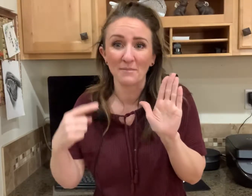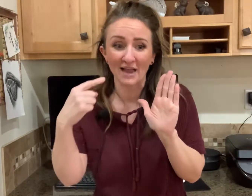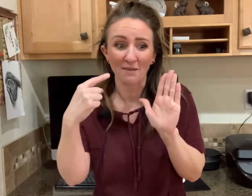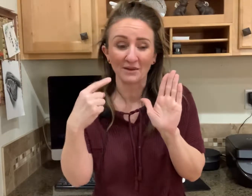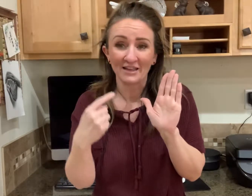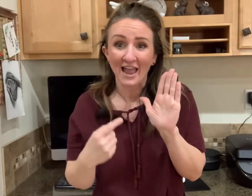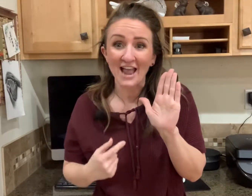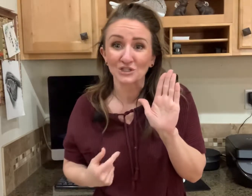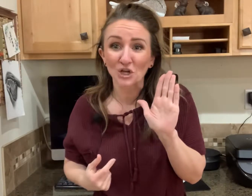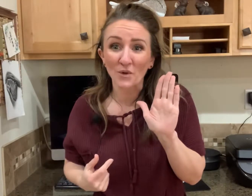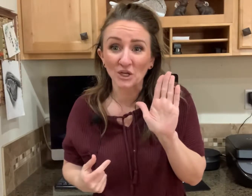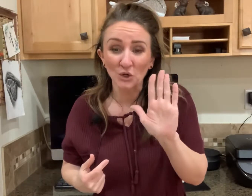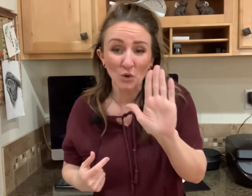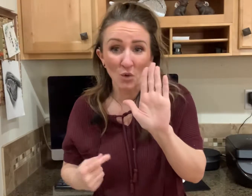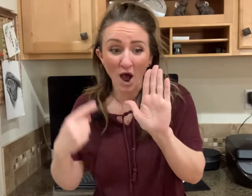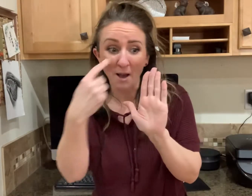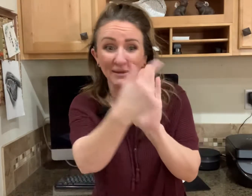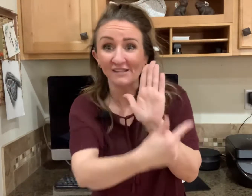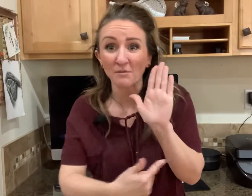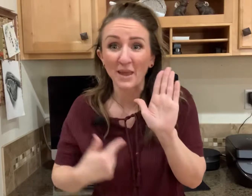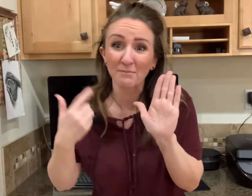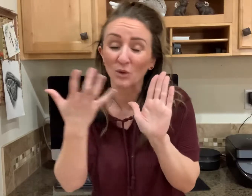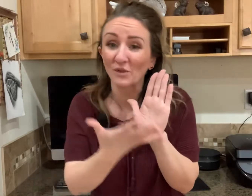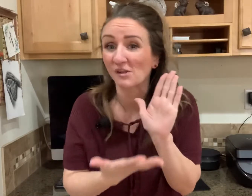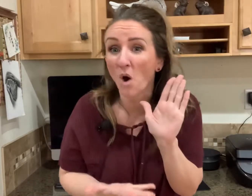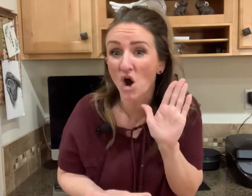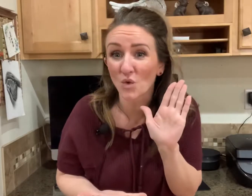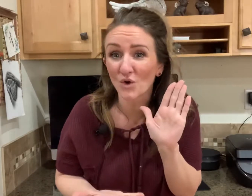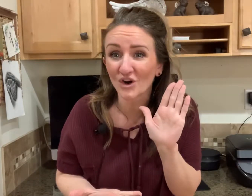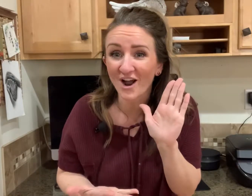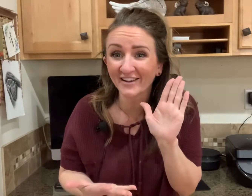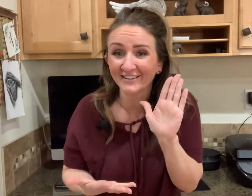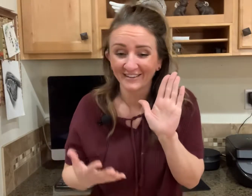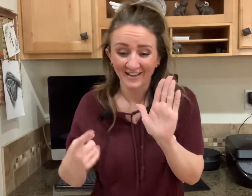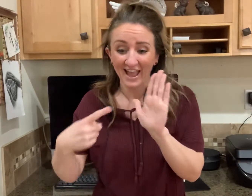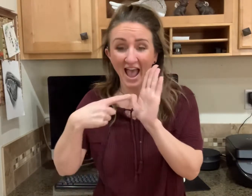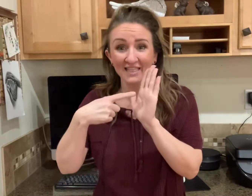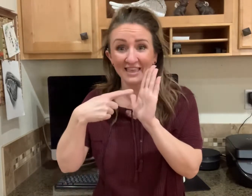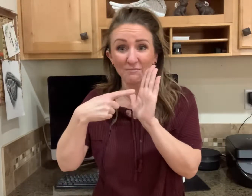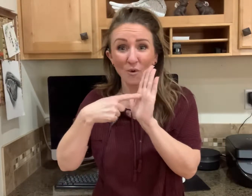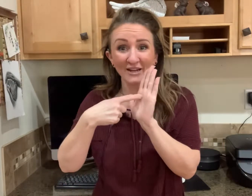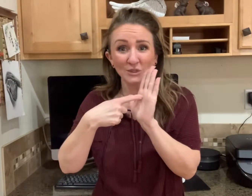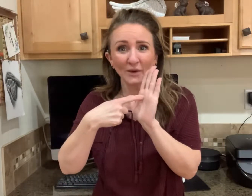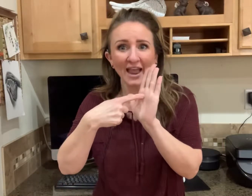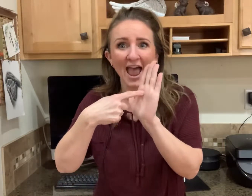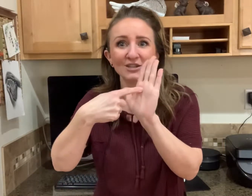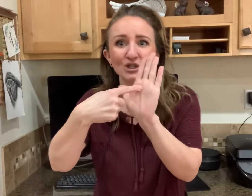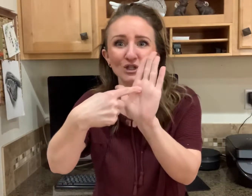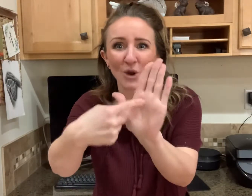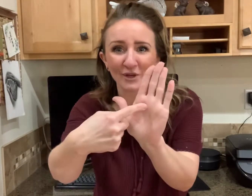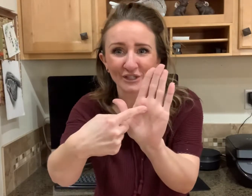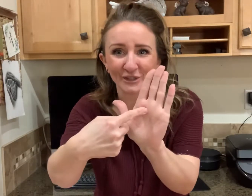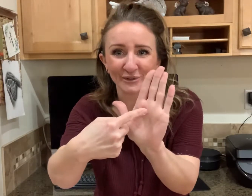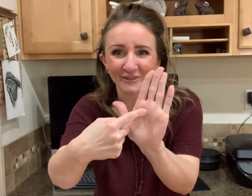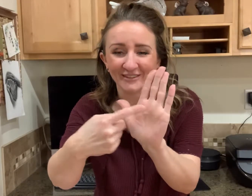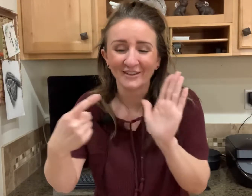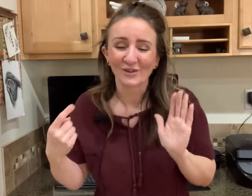up and showing you a piece of paper with some artwork on it, and they point to it and show it to you.